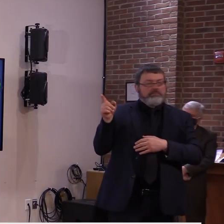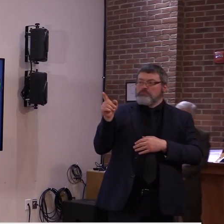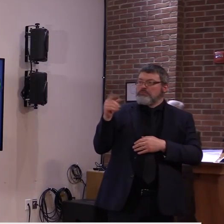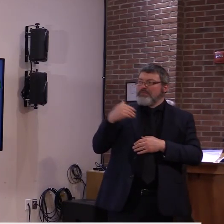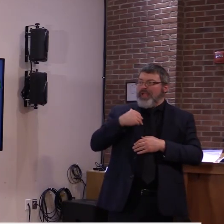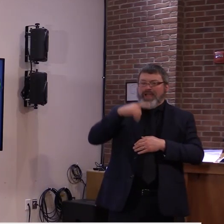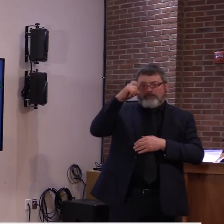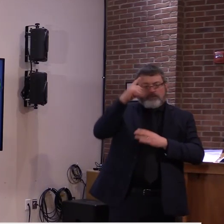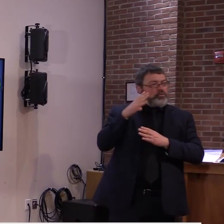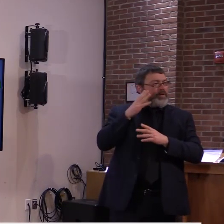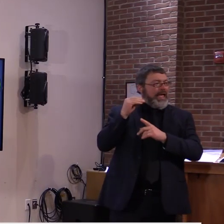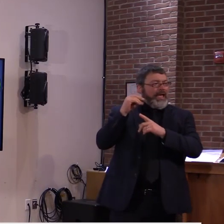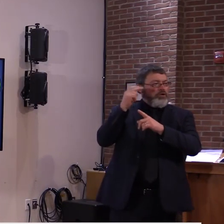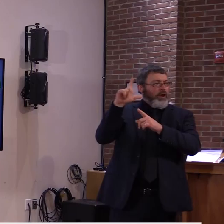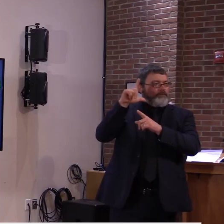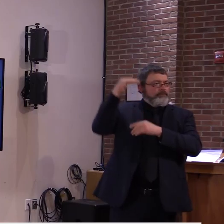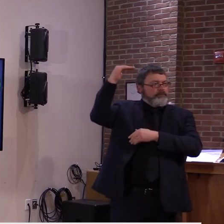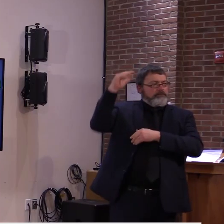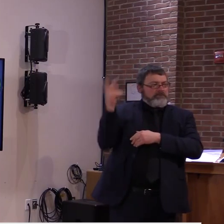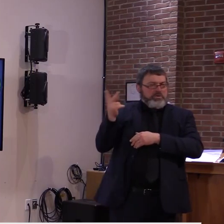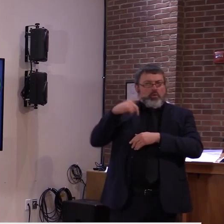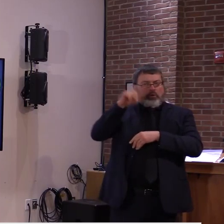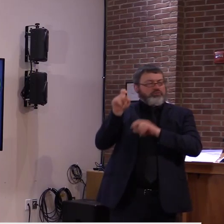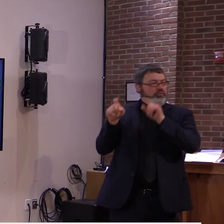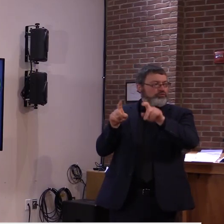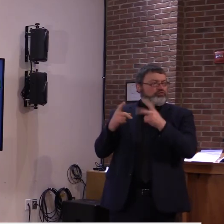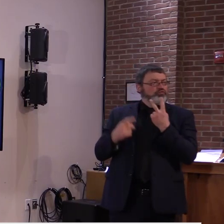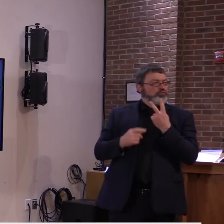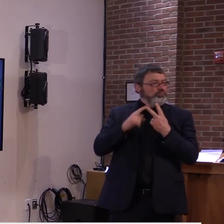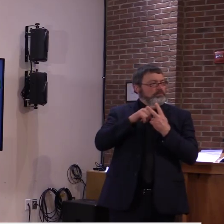Okay, thank you. Greg, the County Courier.